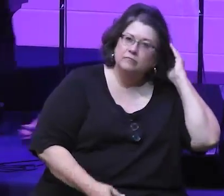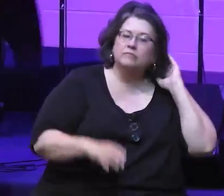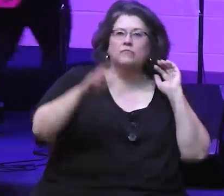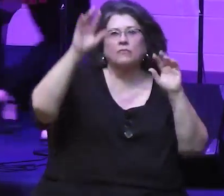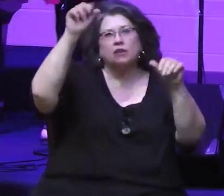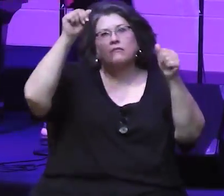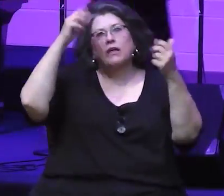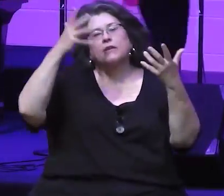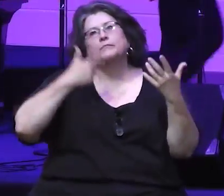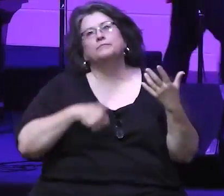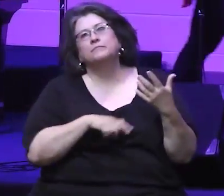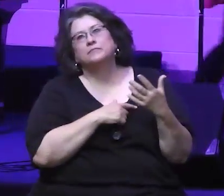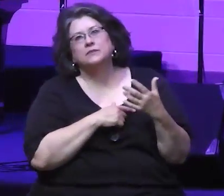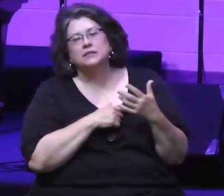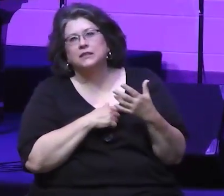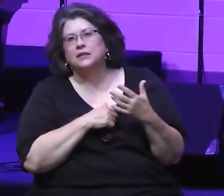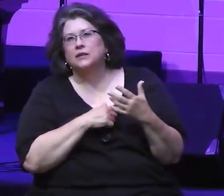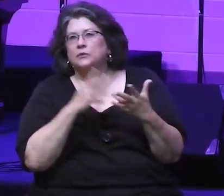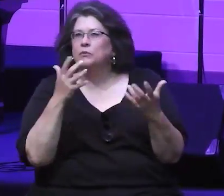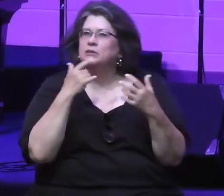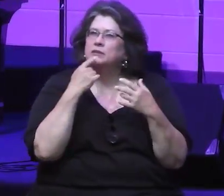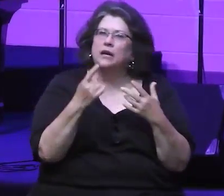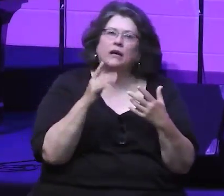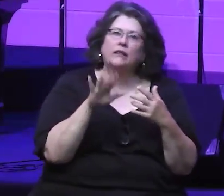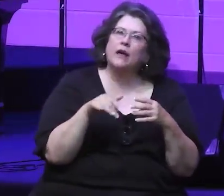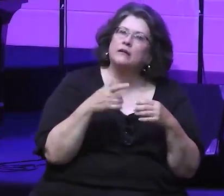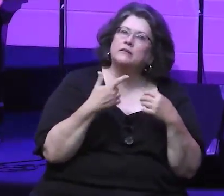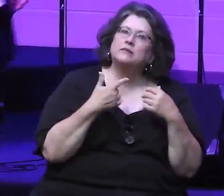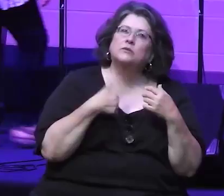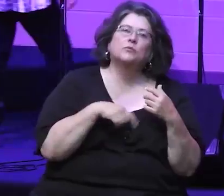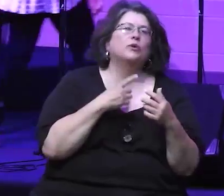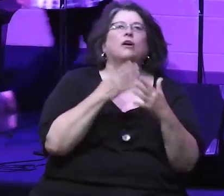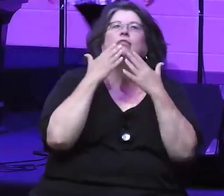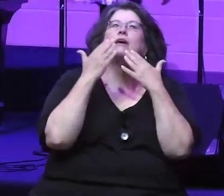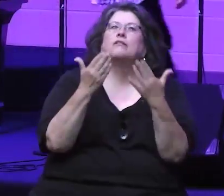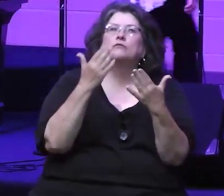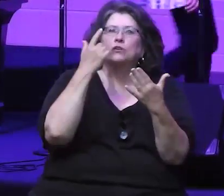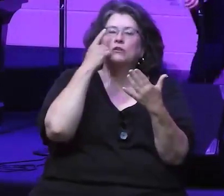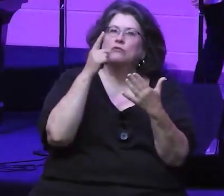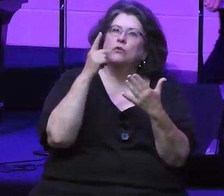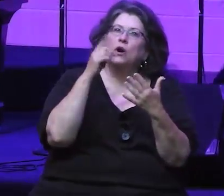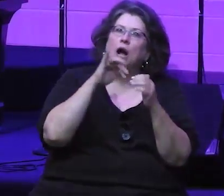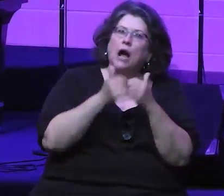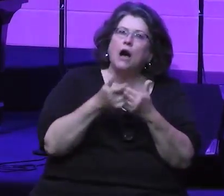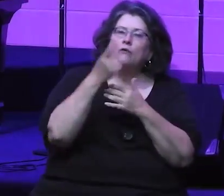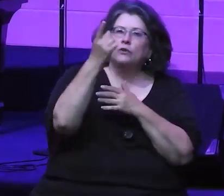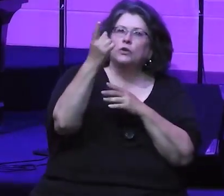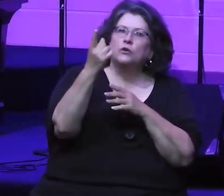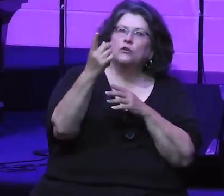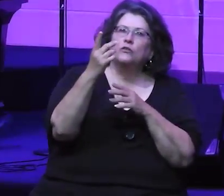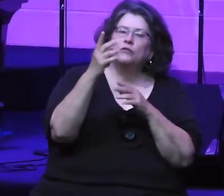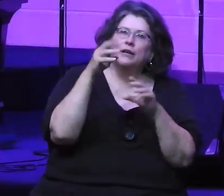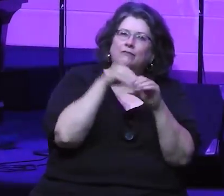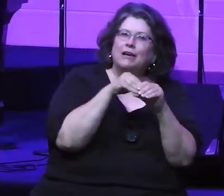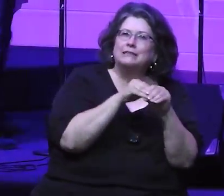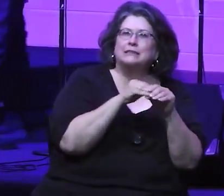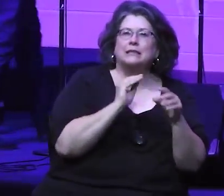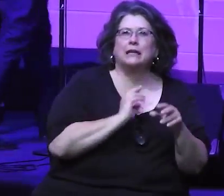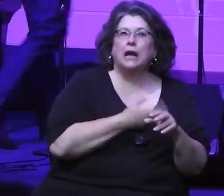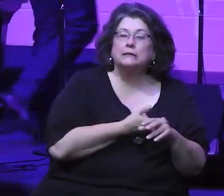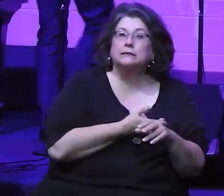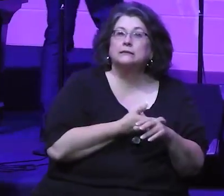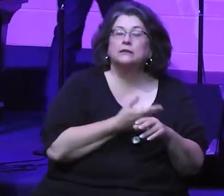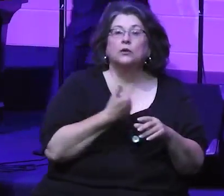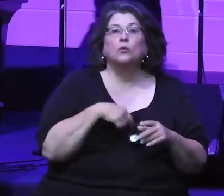Father, we pause to say that we are thankful that you've invested into us. In you we live and we move and we have our